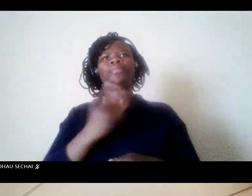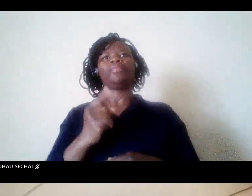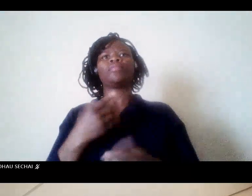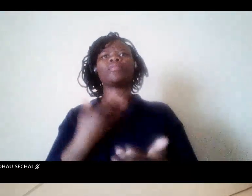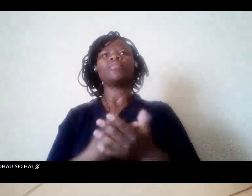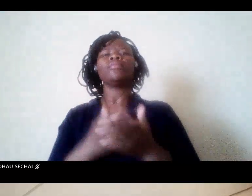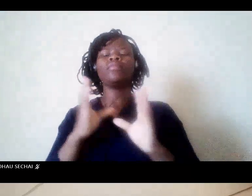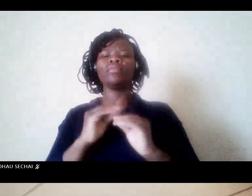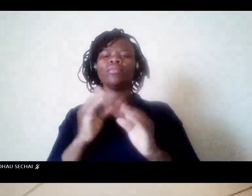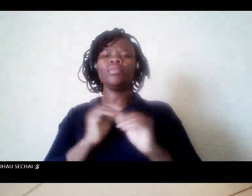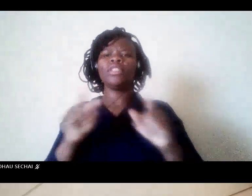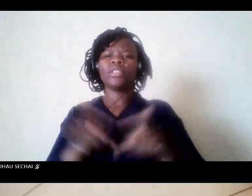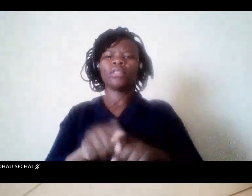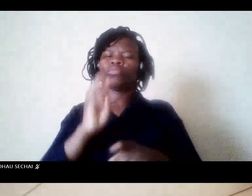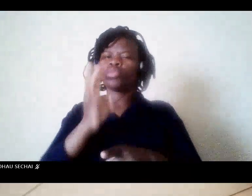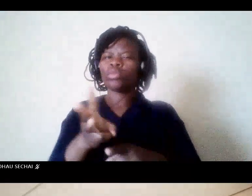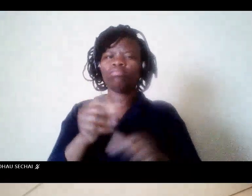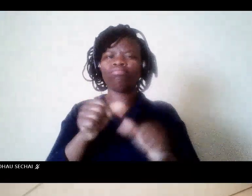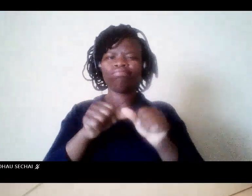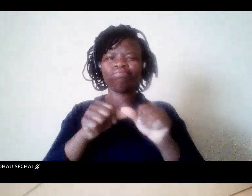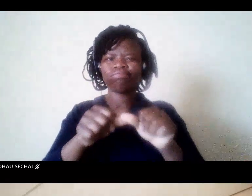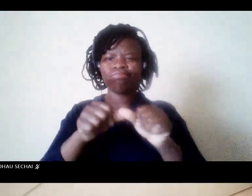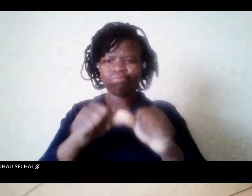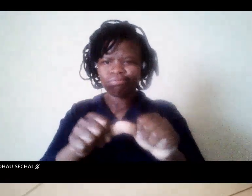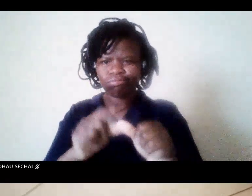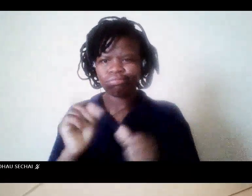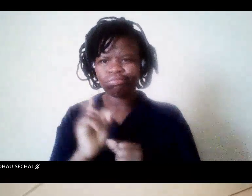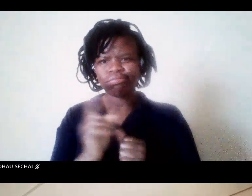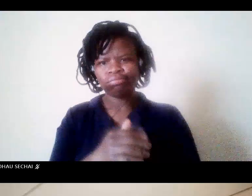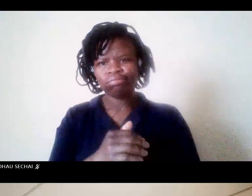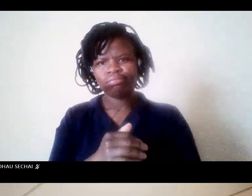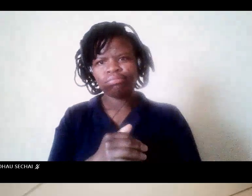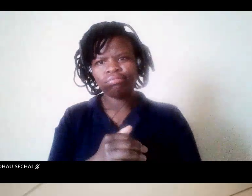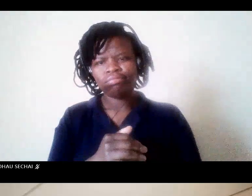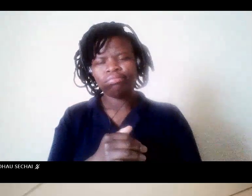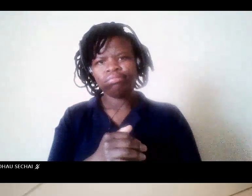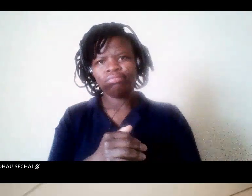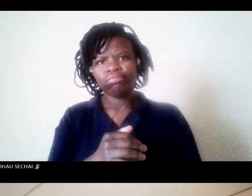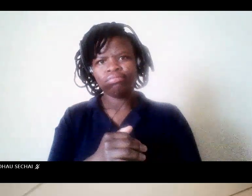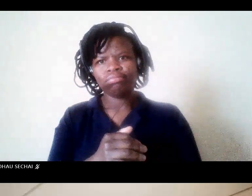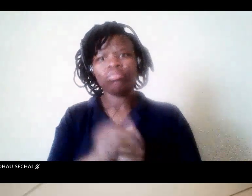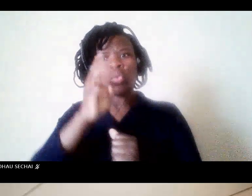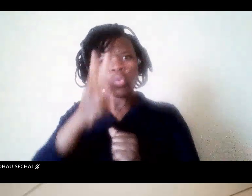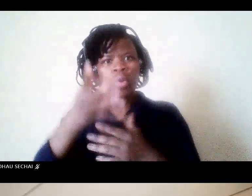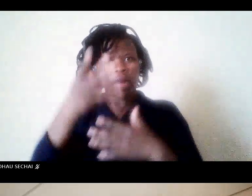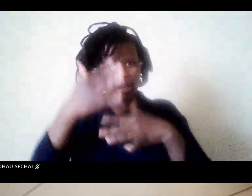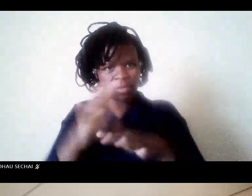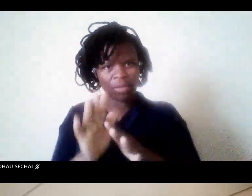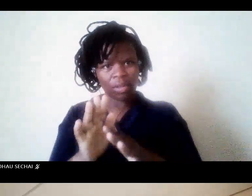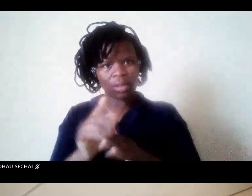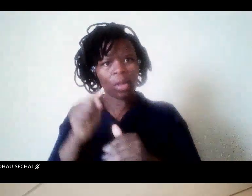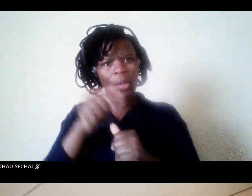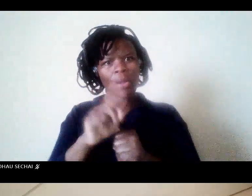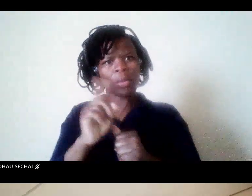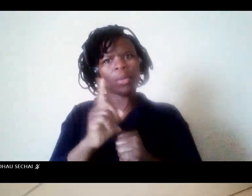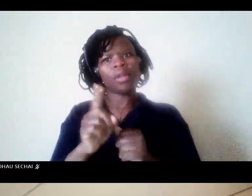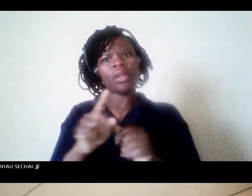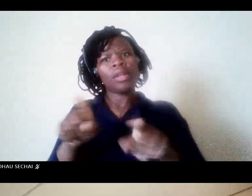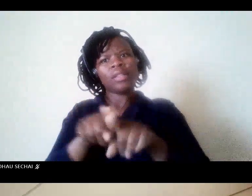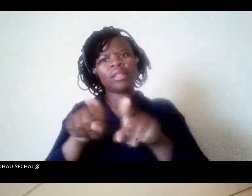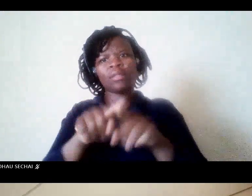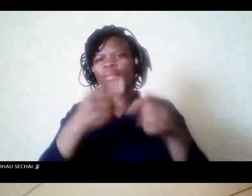much as we're going into learning these skills. And when we finish this program, we're going into our different sectors,